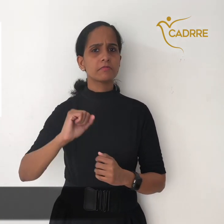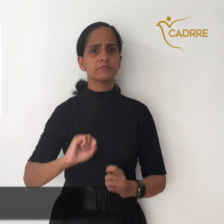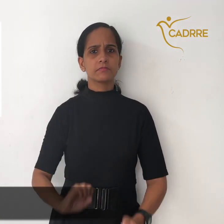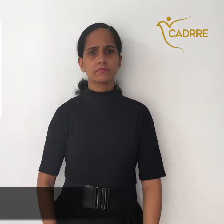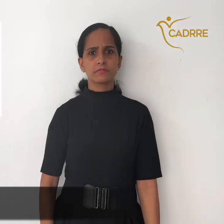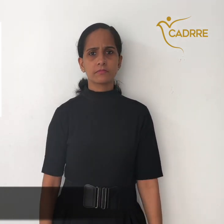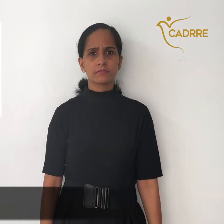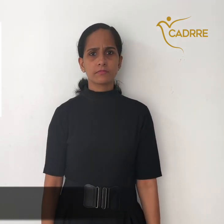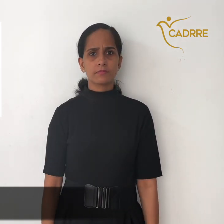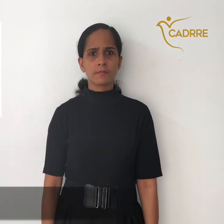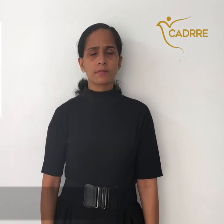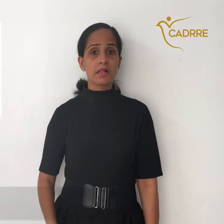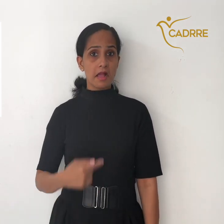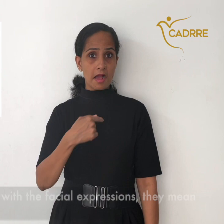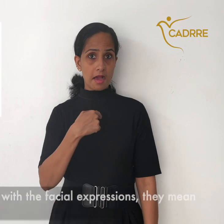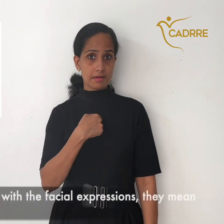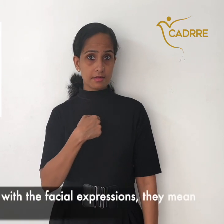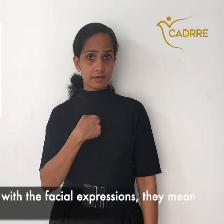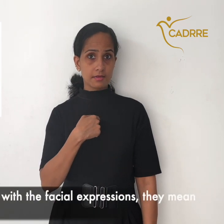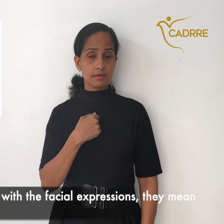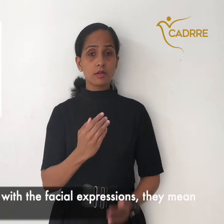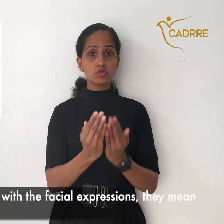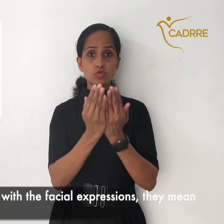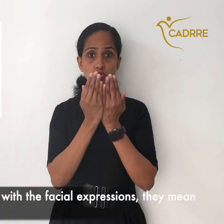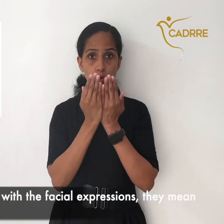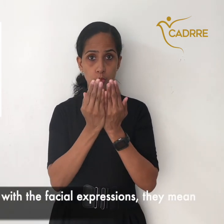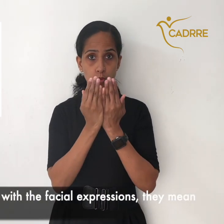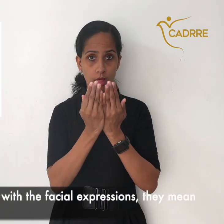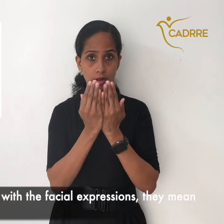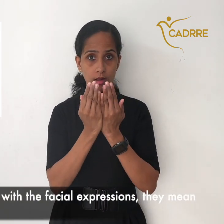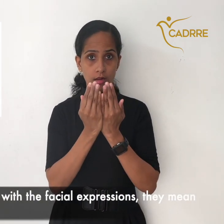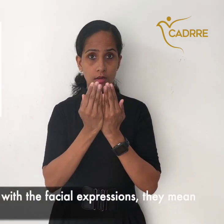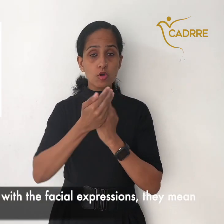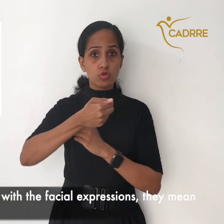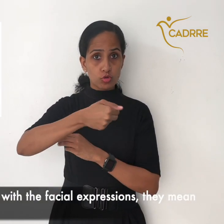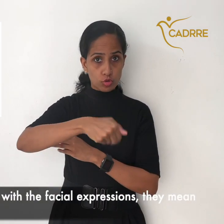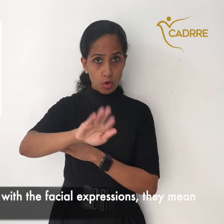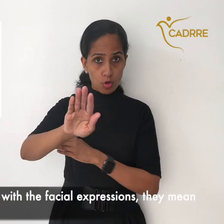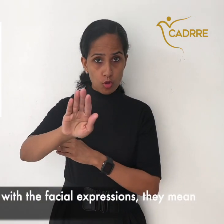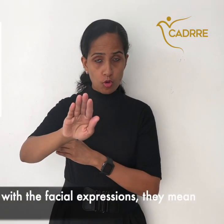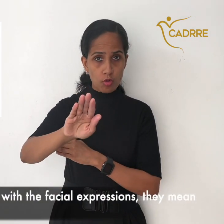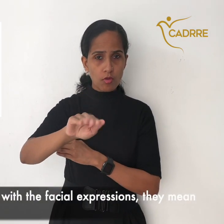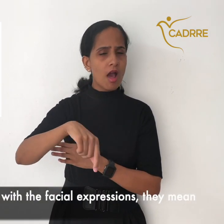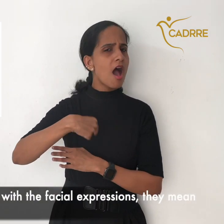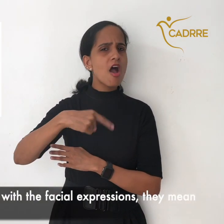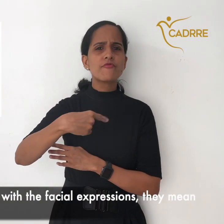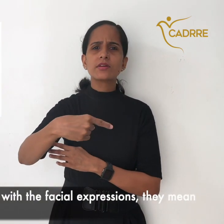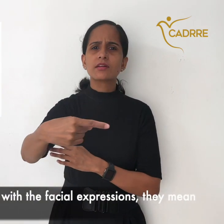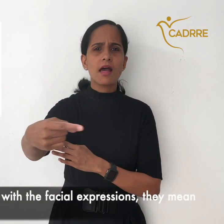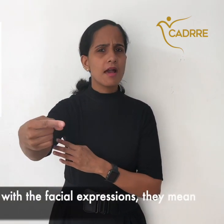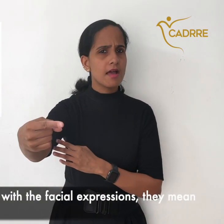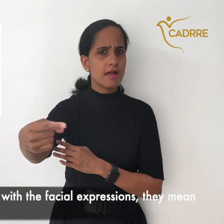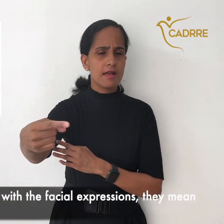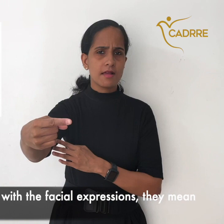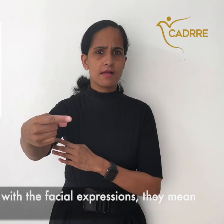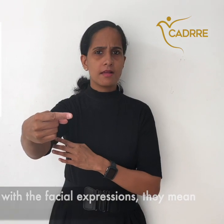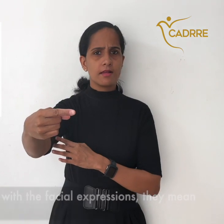go, every day. So that is the order, and along with the facial expressions, they mean I go to